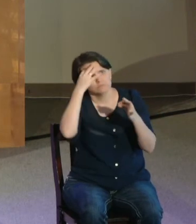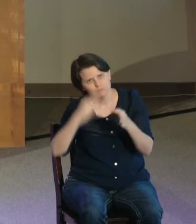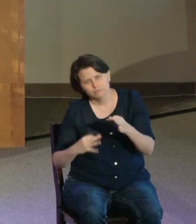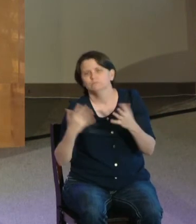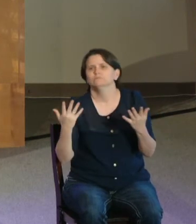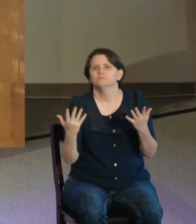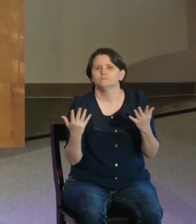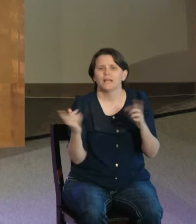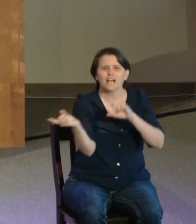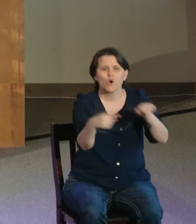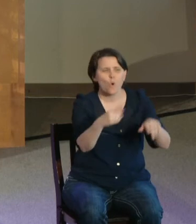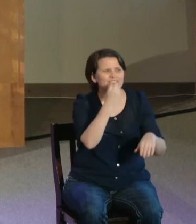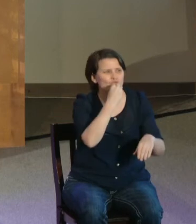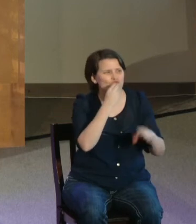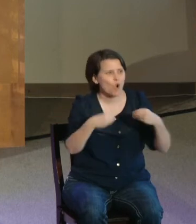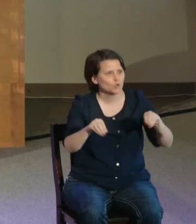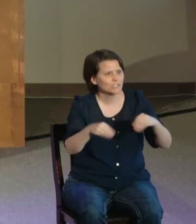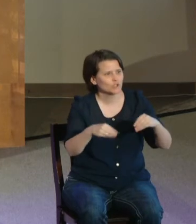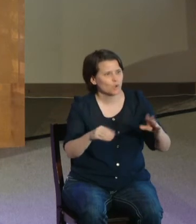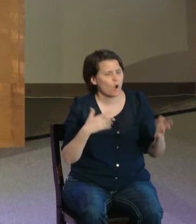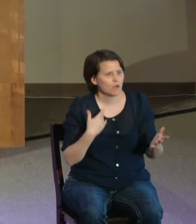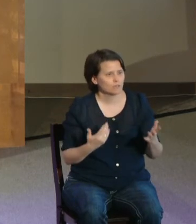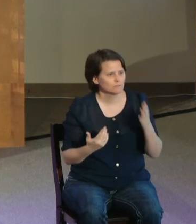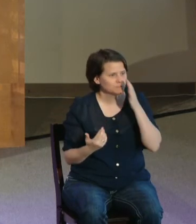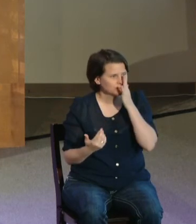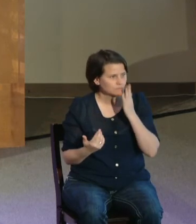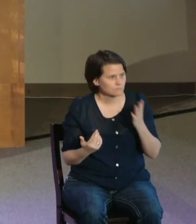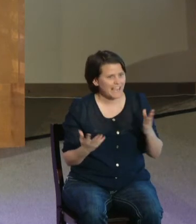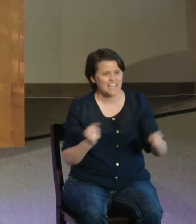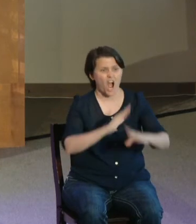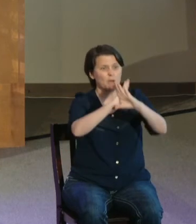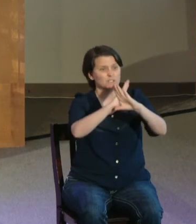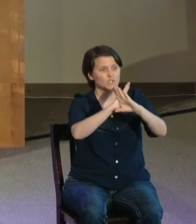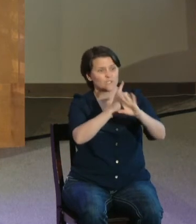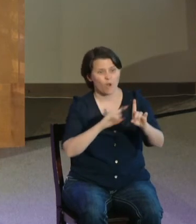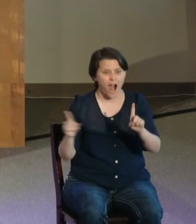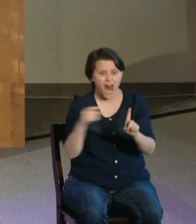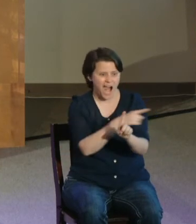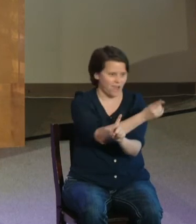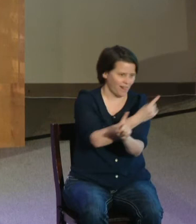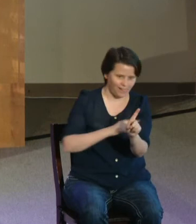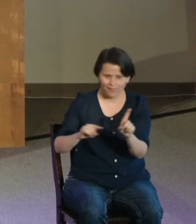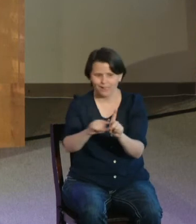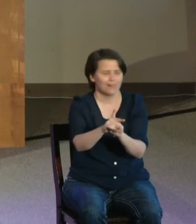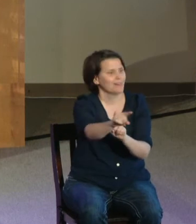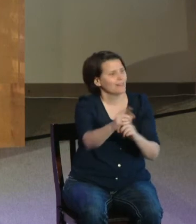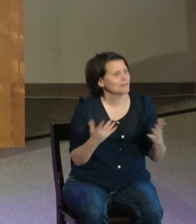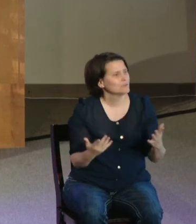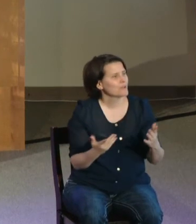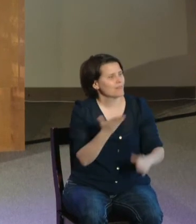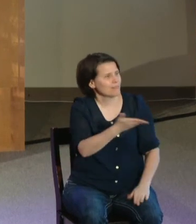And going to the grocery store became an event in navigating hurdles, obstacles, and getting creative when the things that we take for granted should be